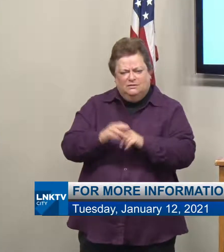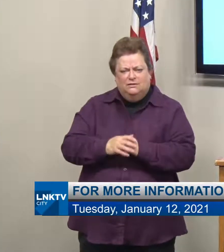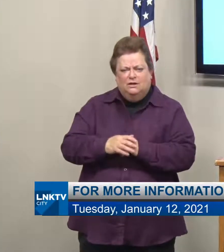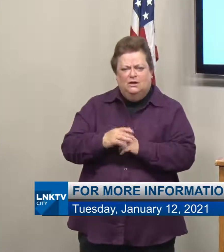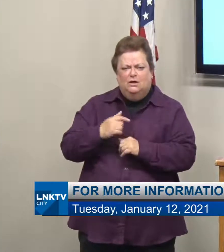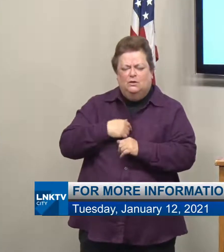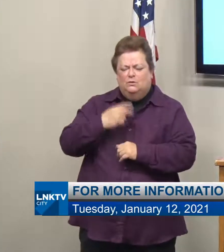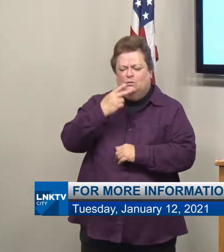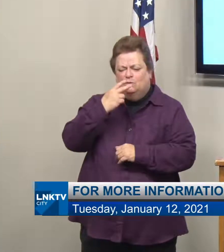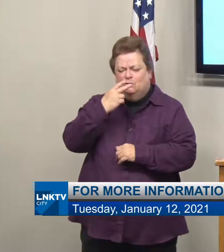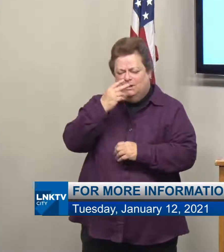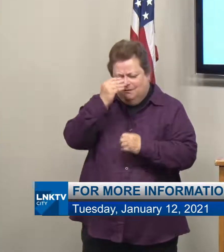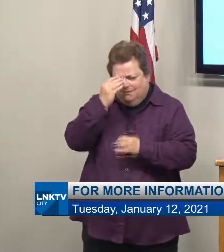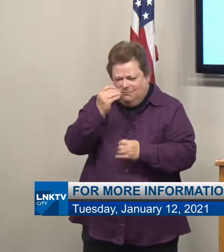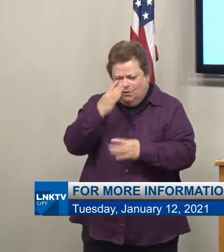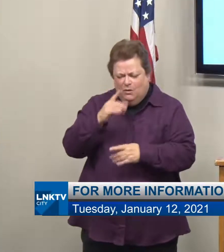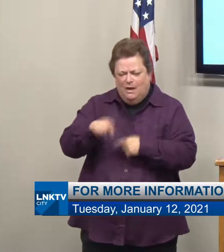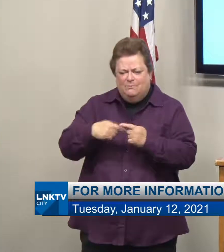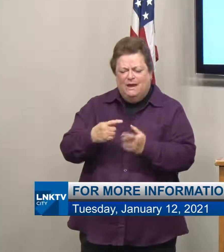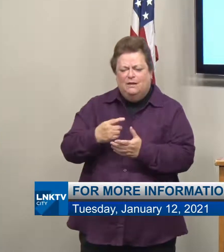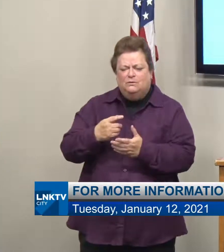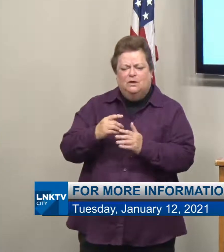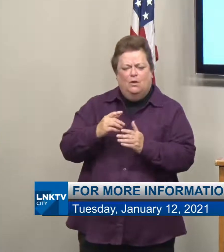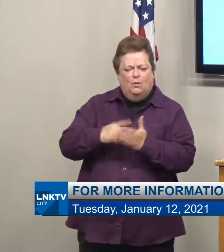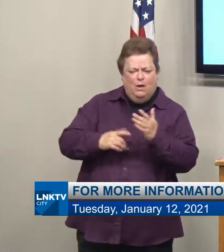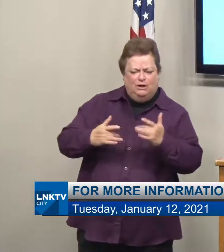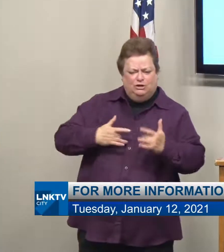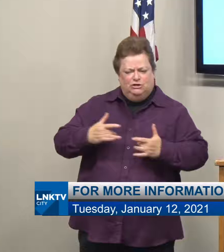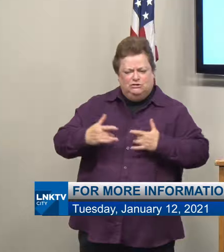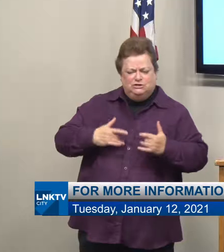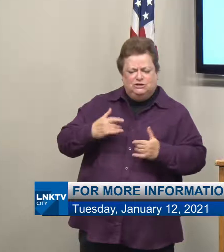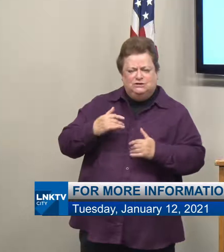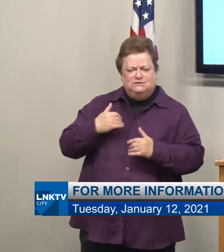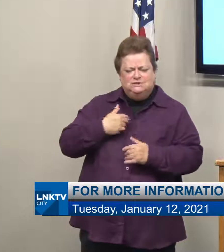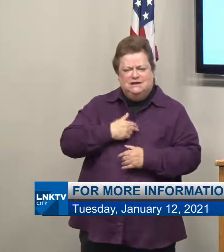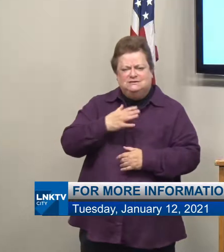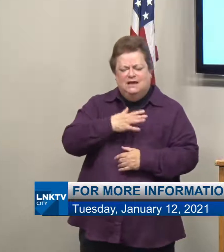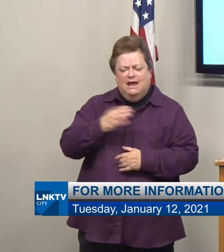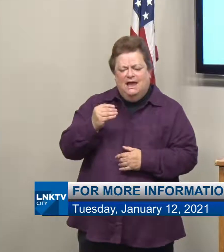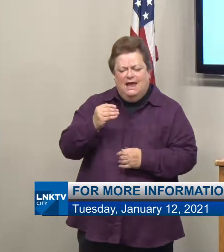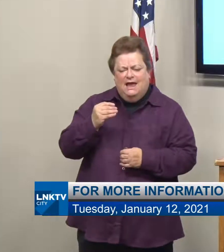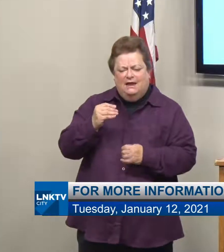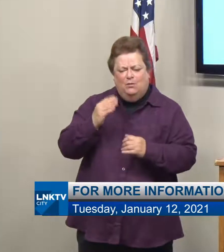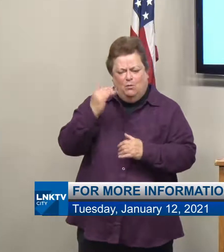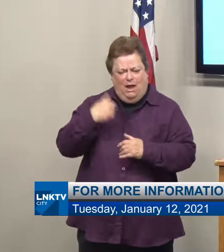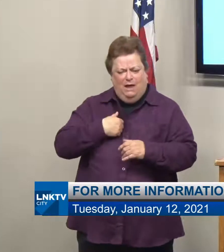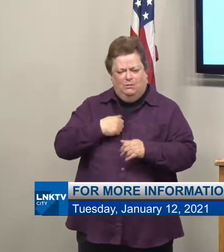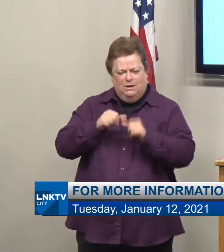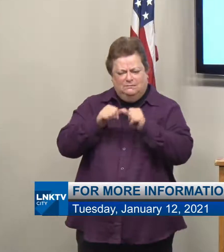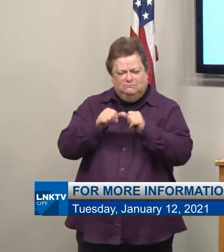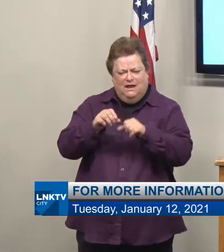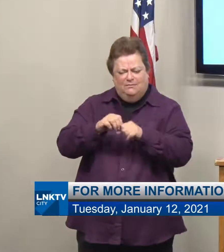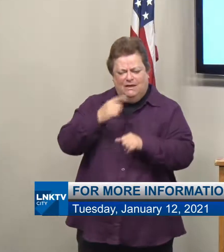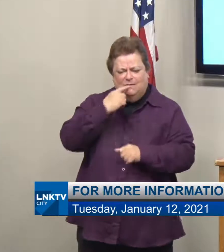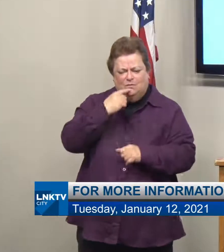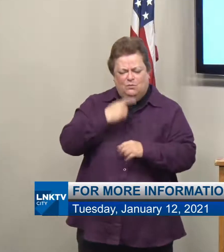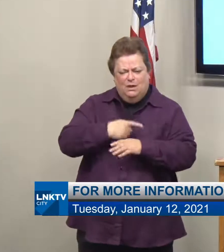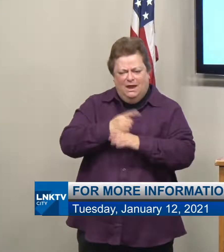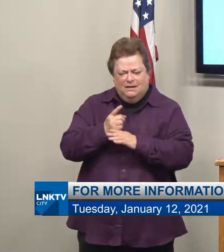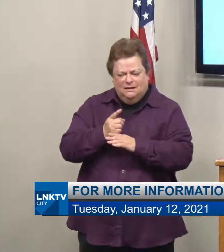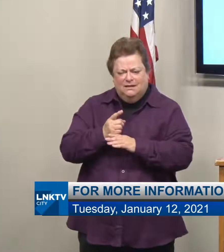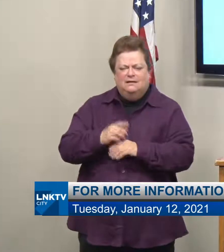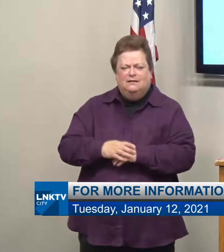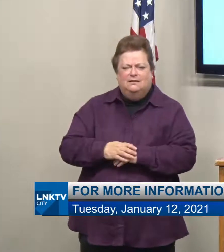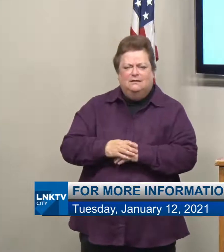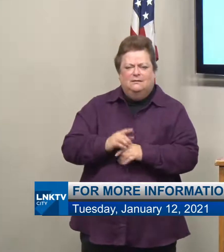concerning and that keep our risk dial in the red. Health Director Pat Lopez will share more details later in the briefing, but the gist